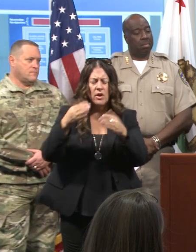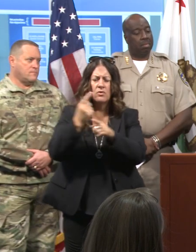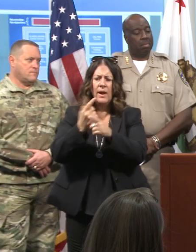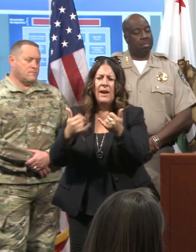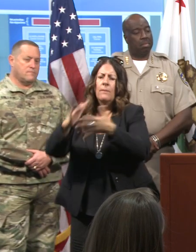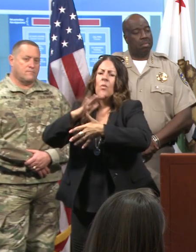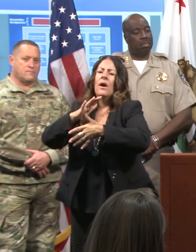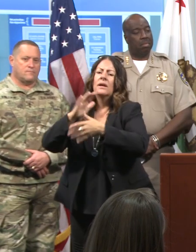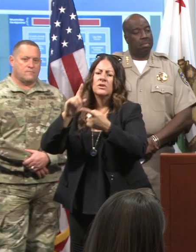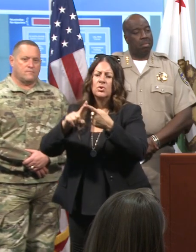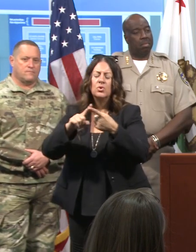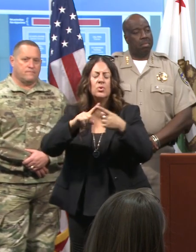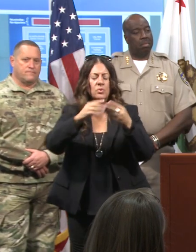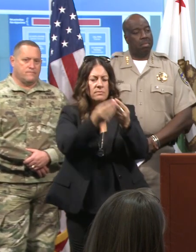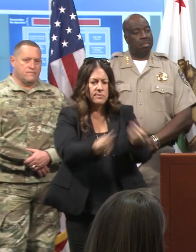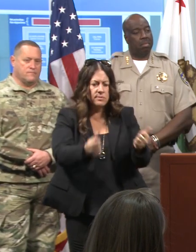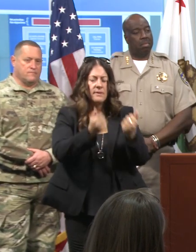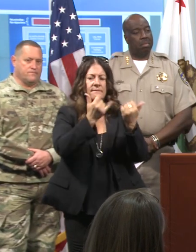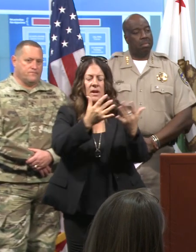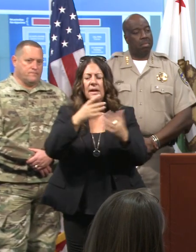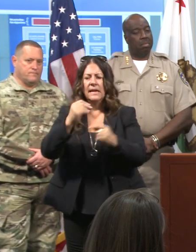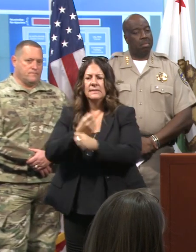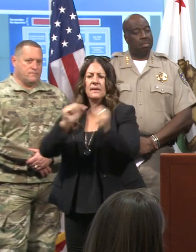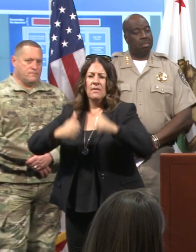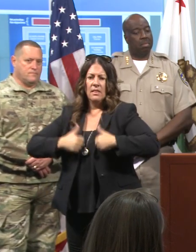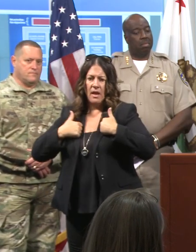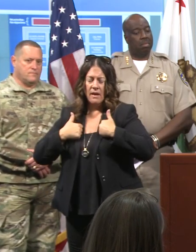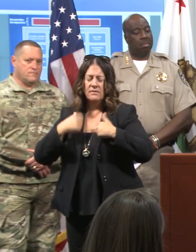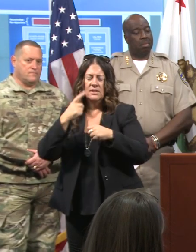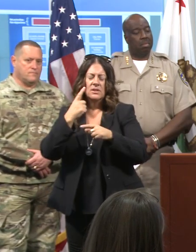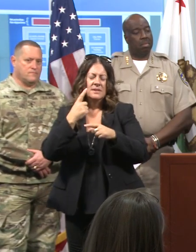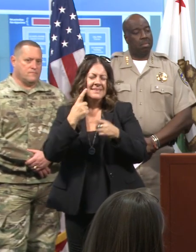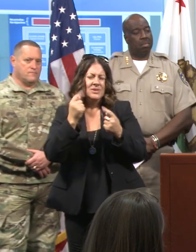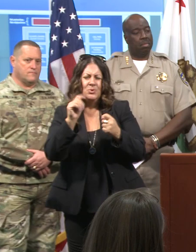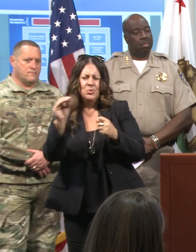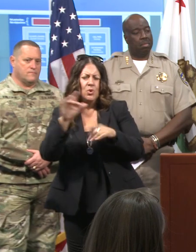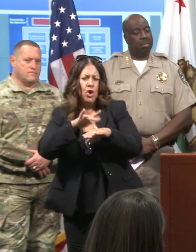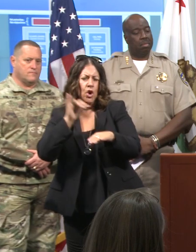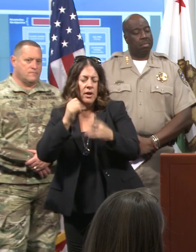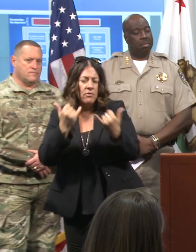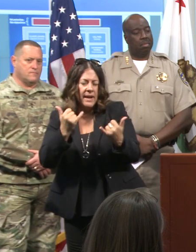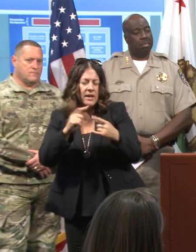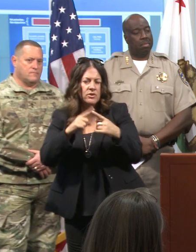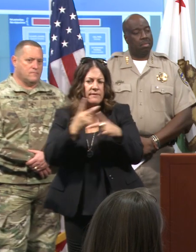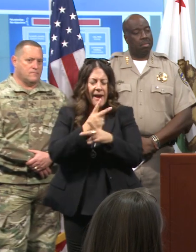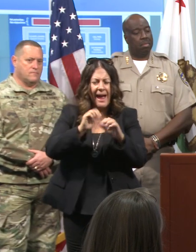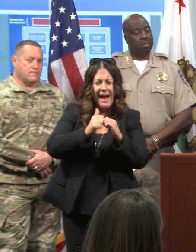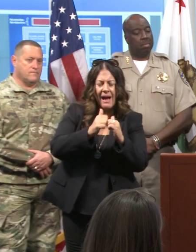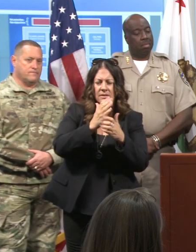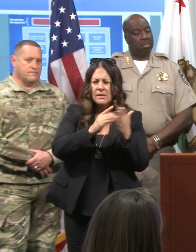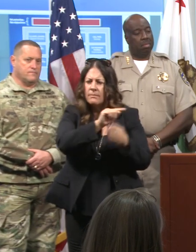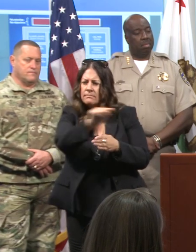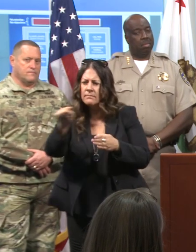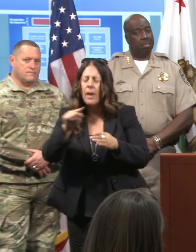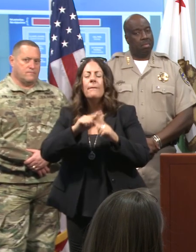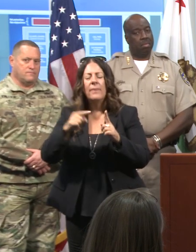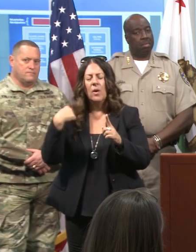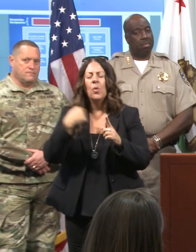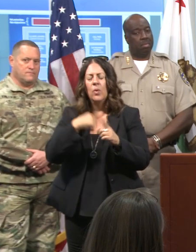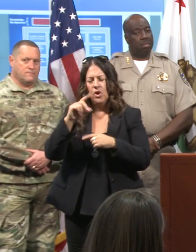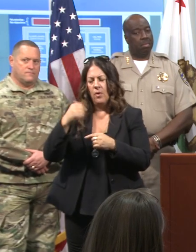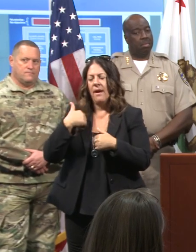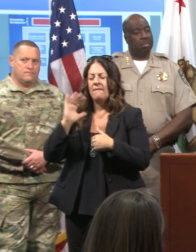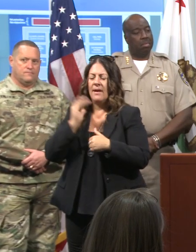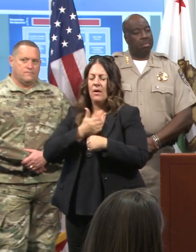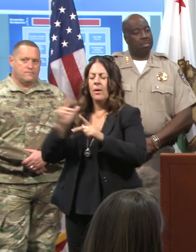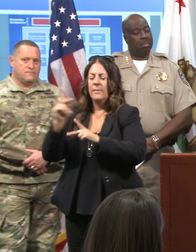safety and putting these fires out. So it's very early to, we don't really have any information, but I can assure you those are all being actively